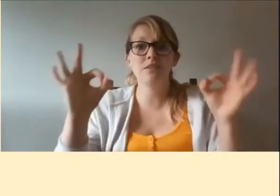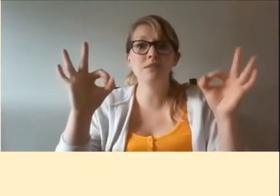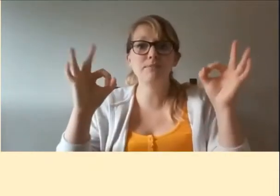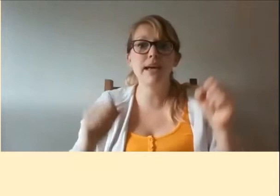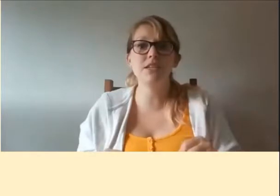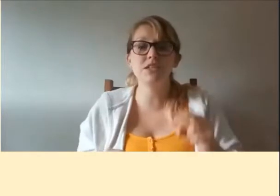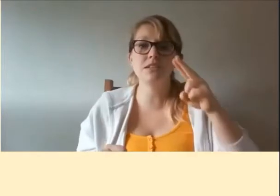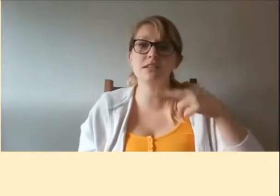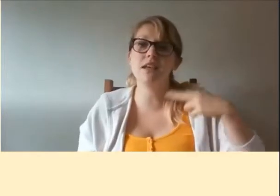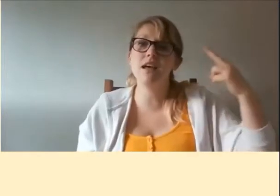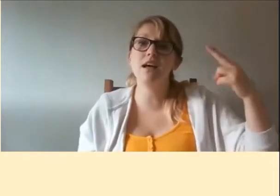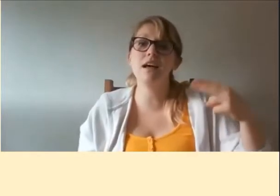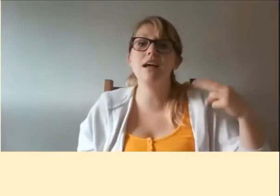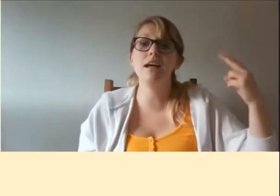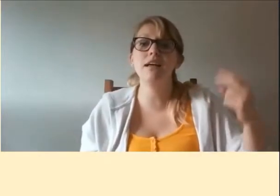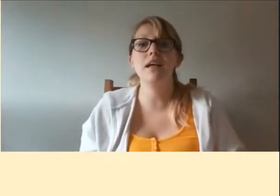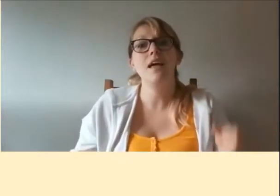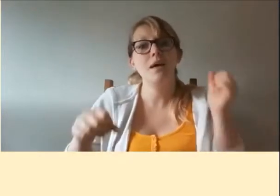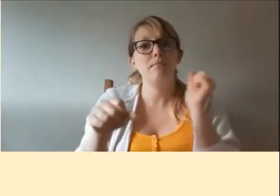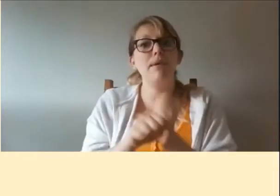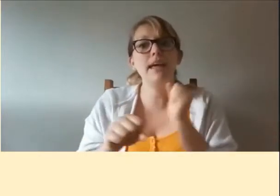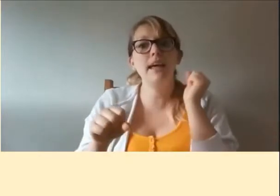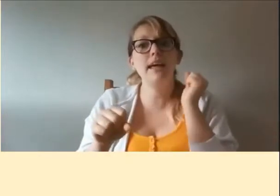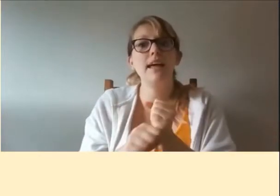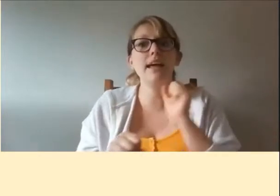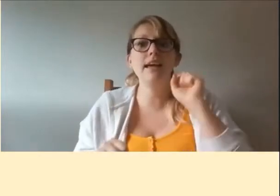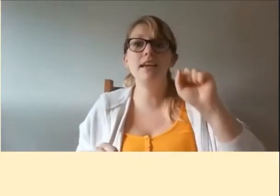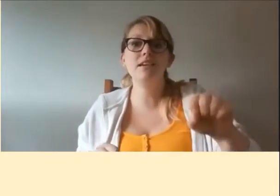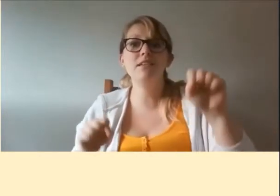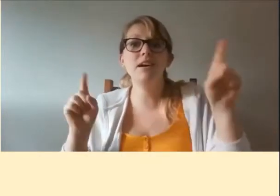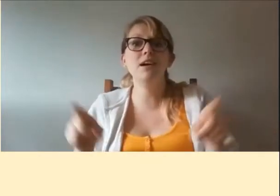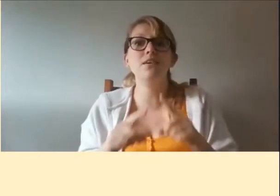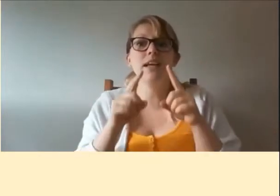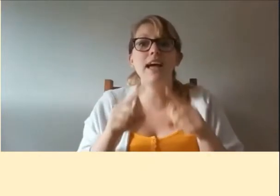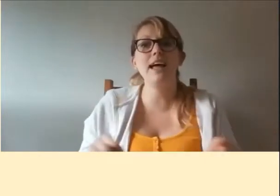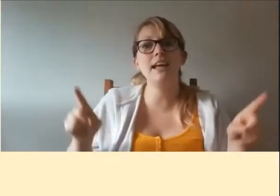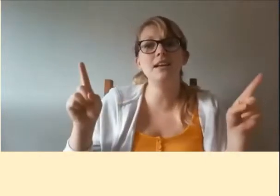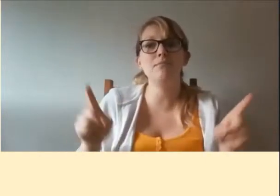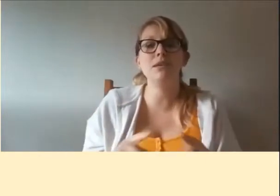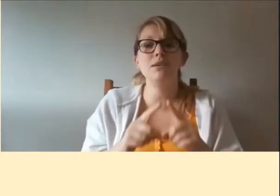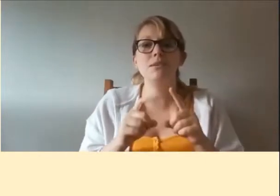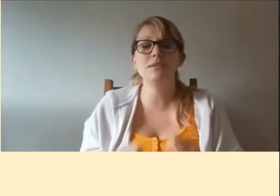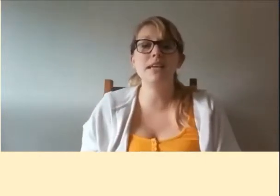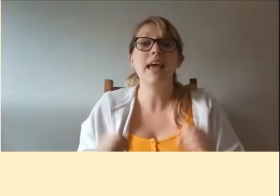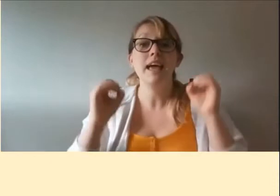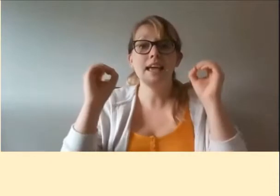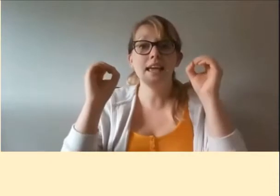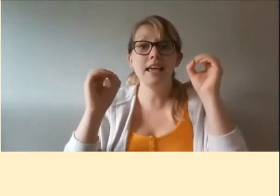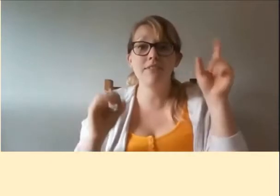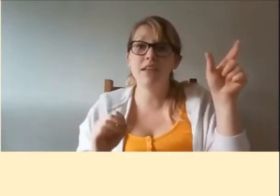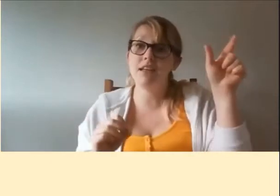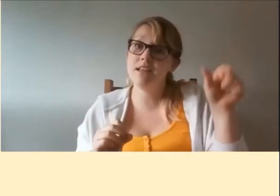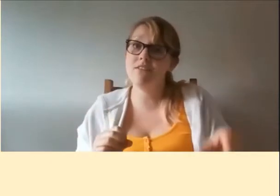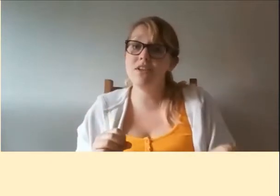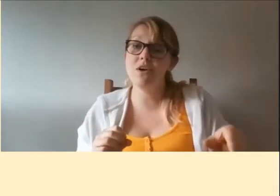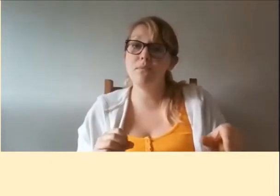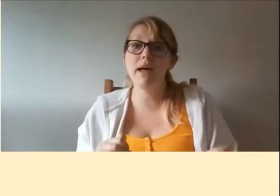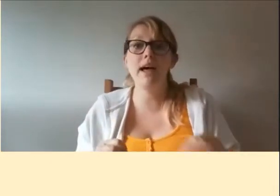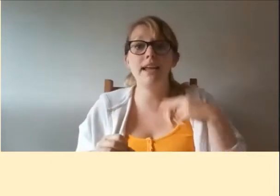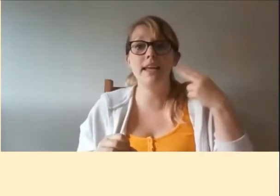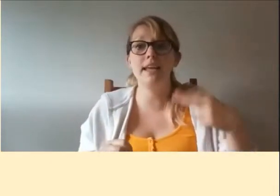your own special song, make your own kind of music, even